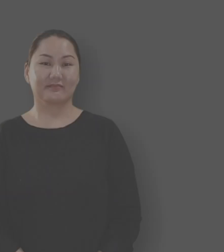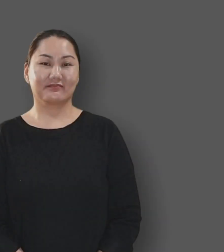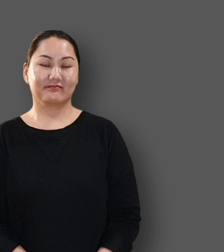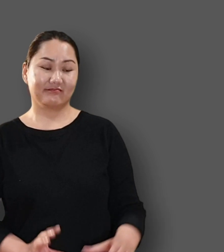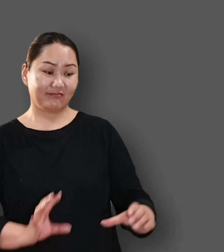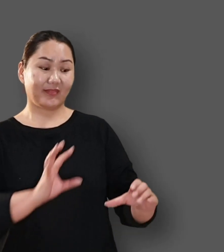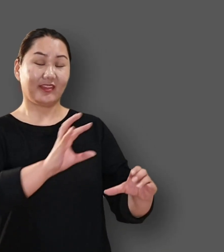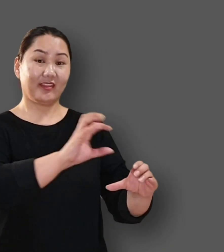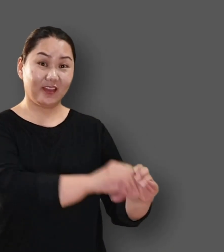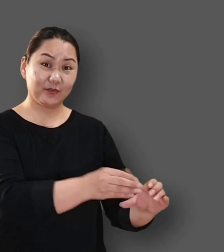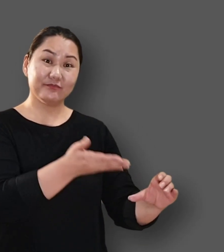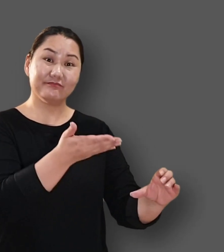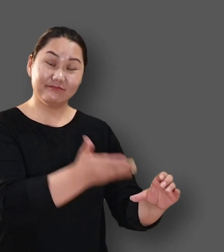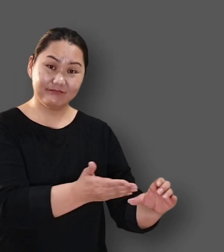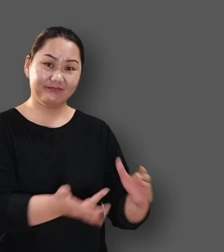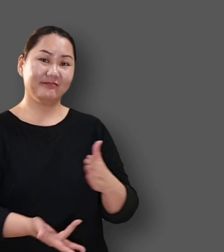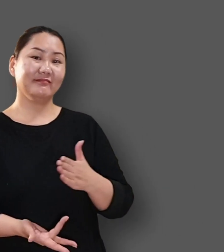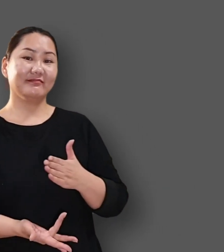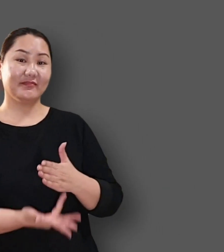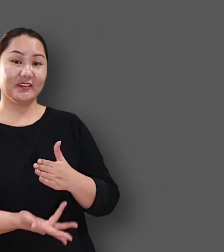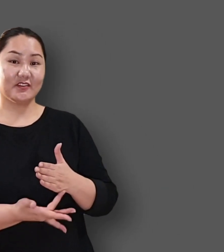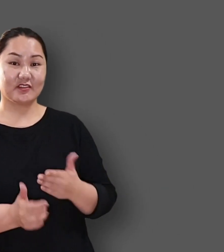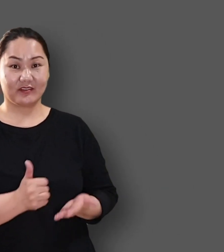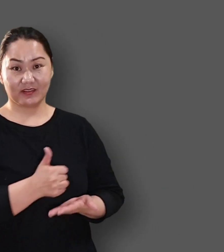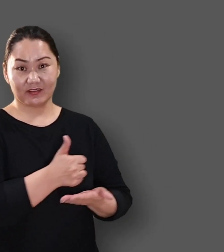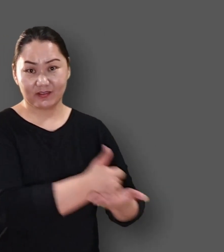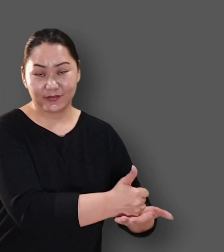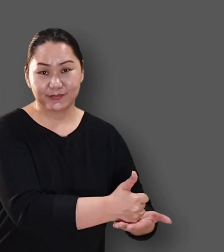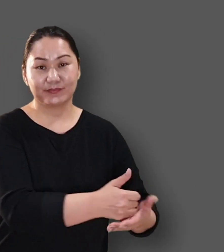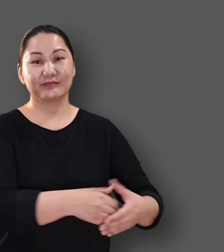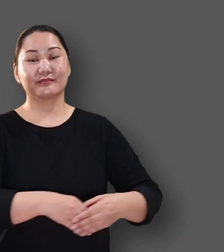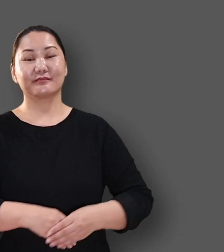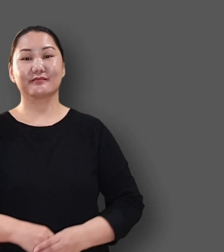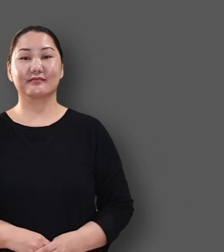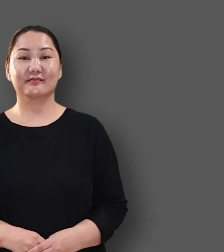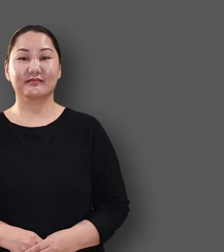Our approach. Harnessing technology for inclusion.